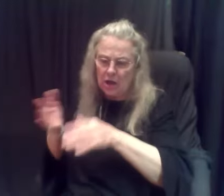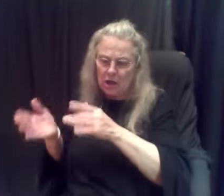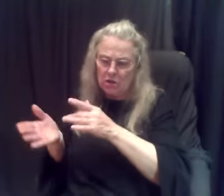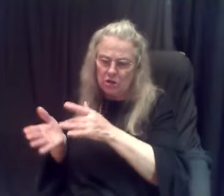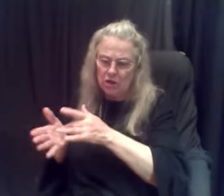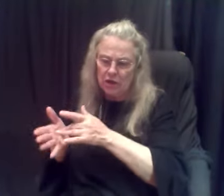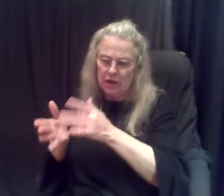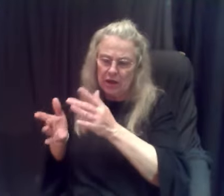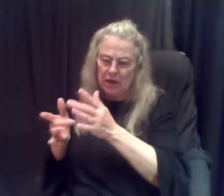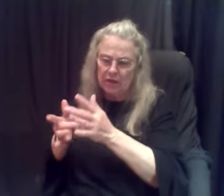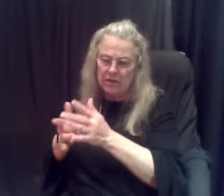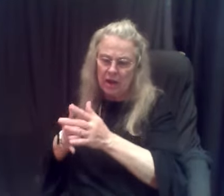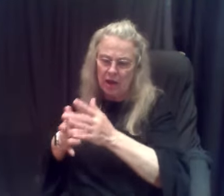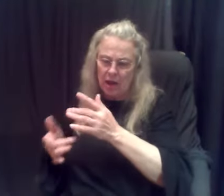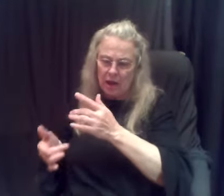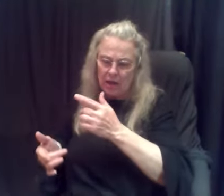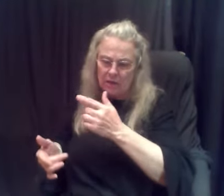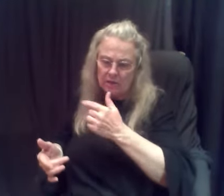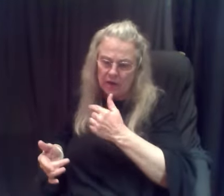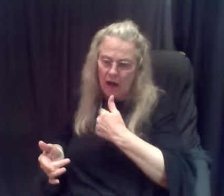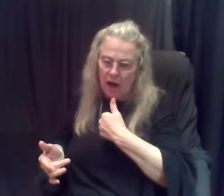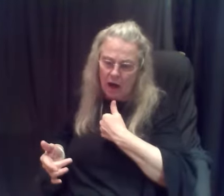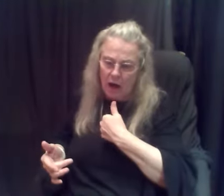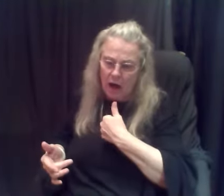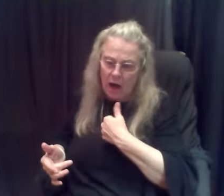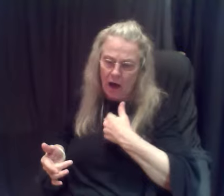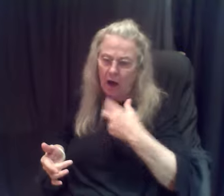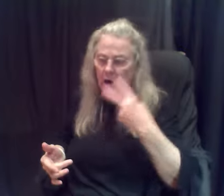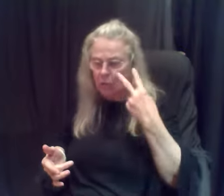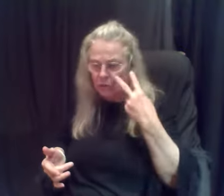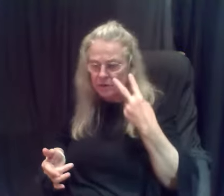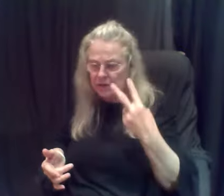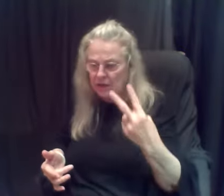hands, Jesus, I would see.